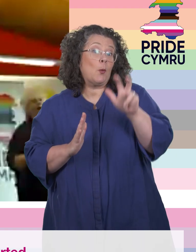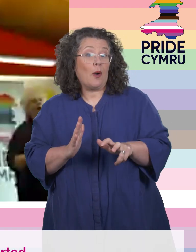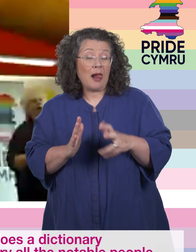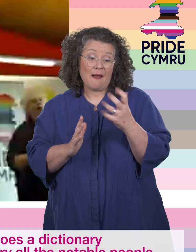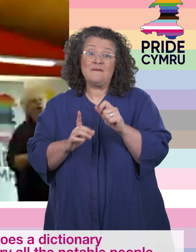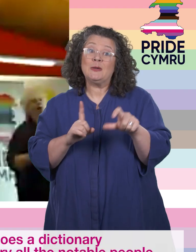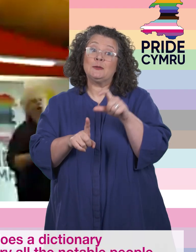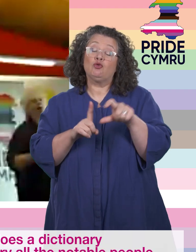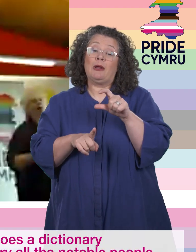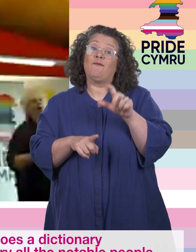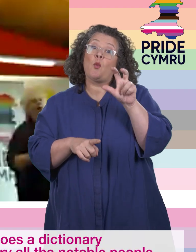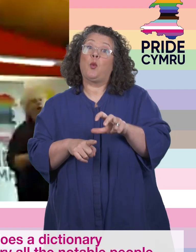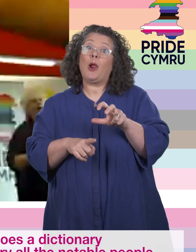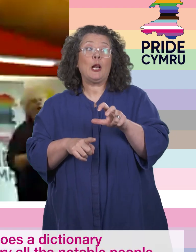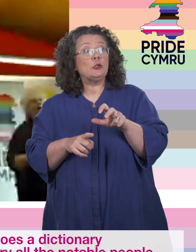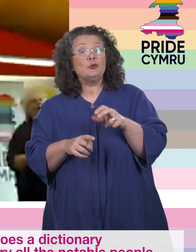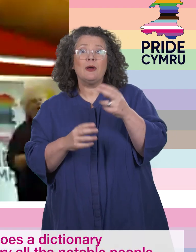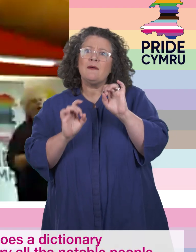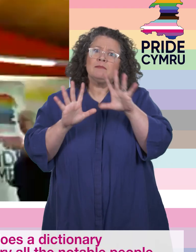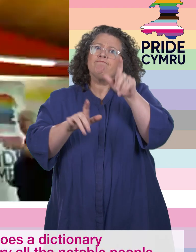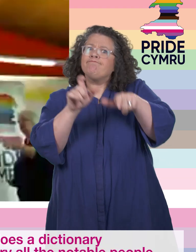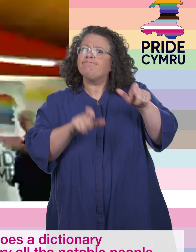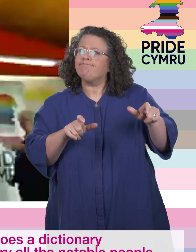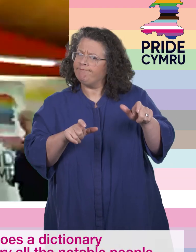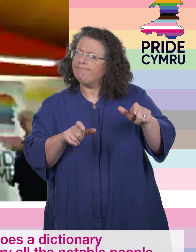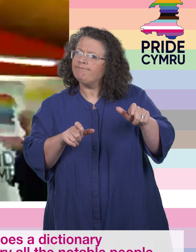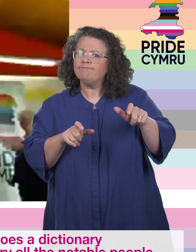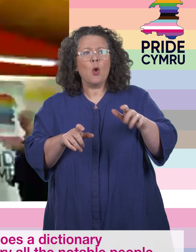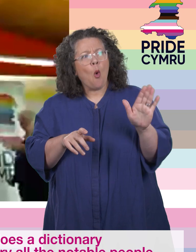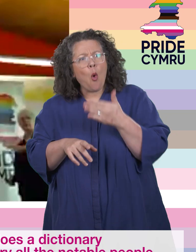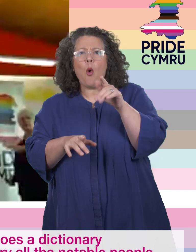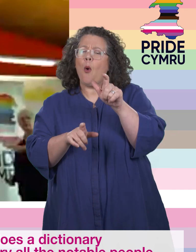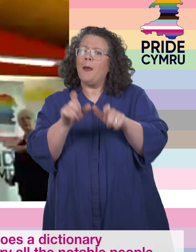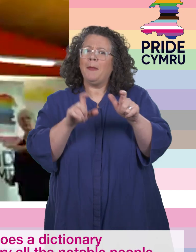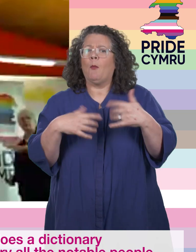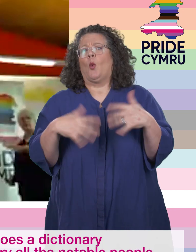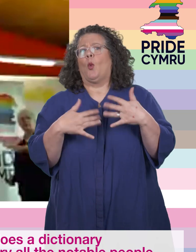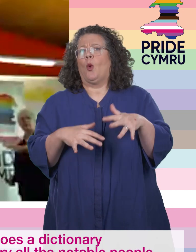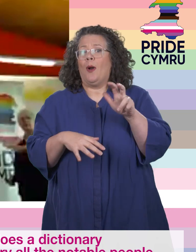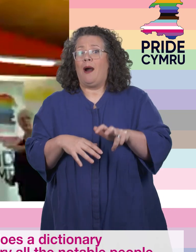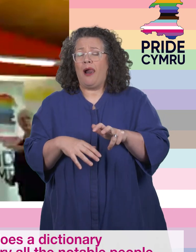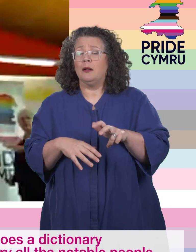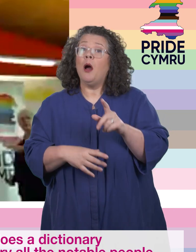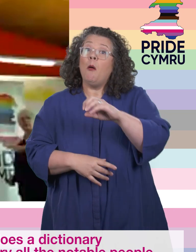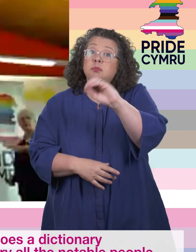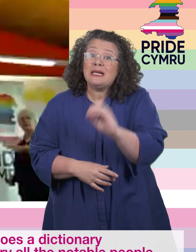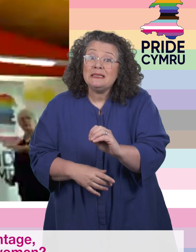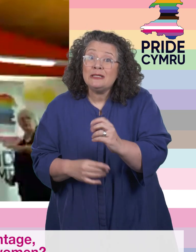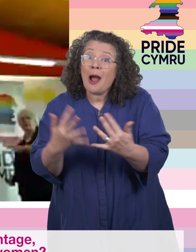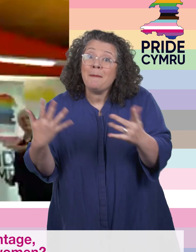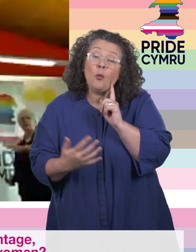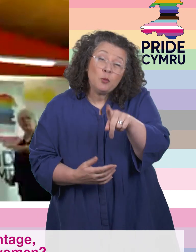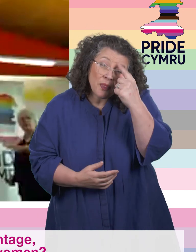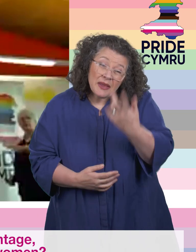underrated. The National Library of Wales does a dictionary of Welsh biography, and in this dictionary, all the notable people